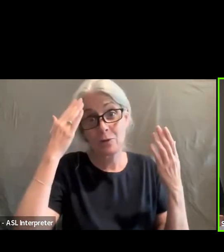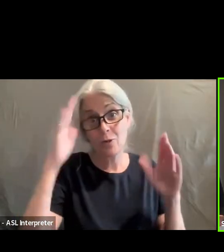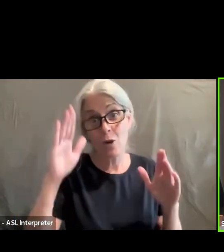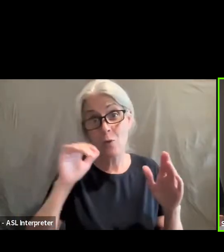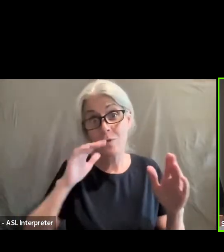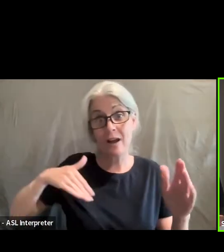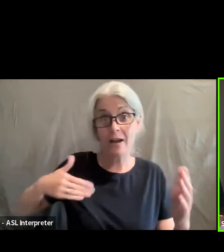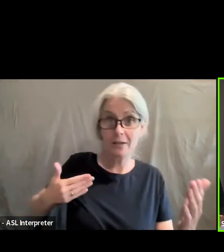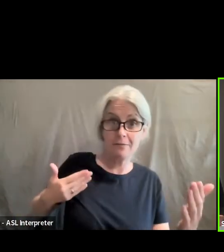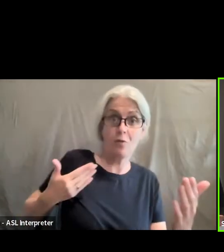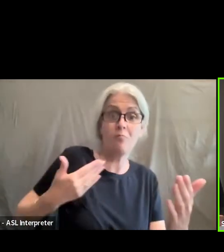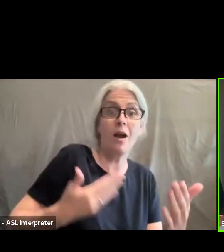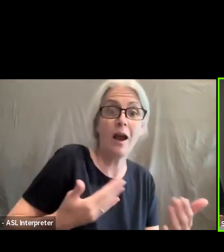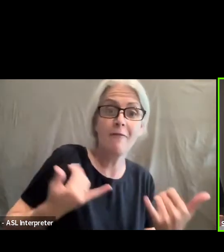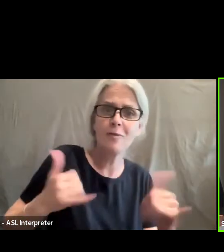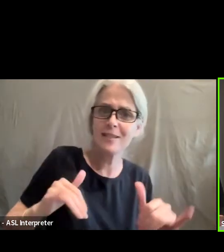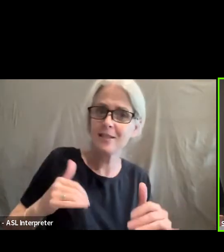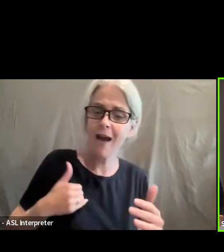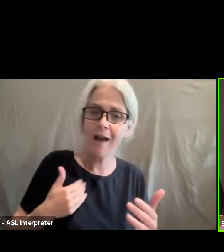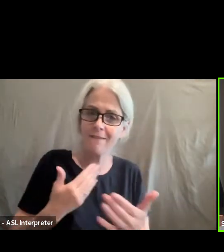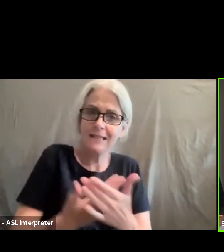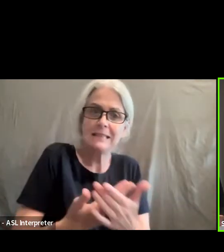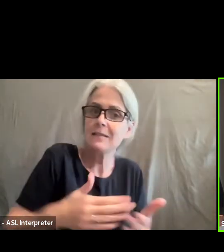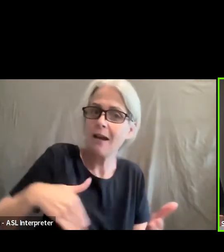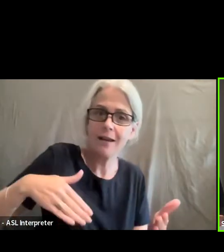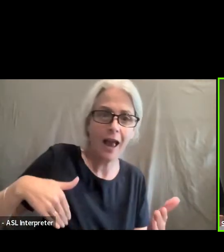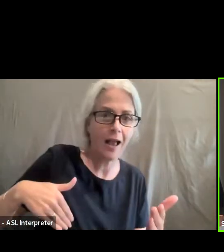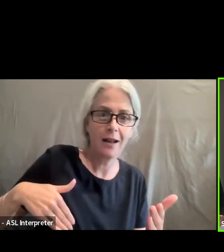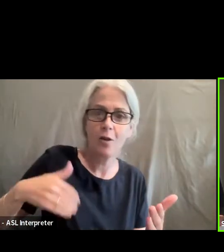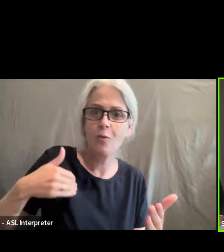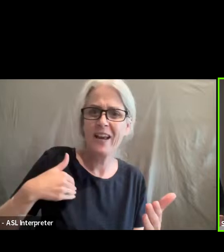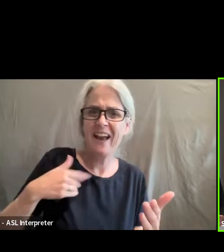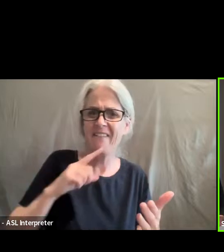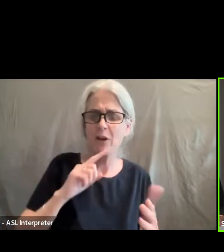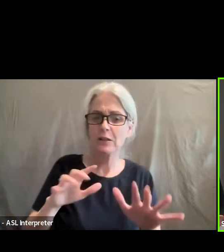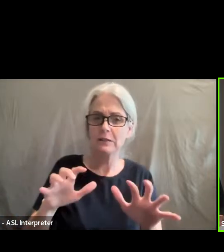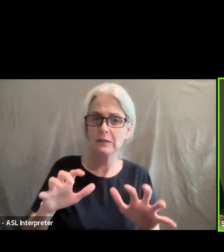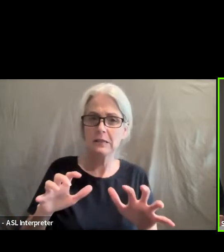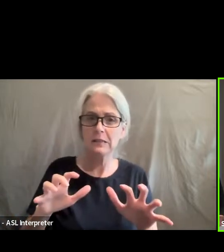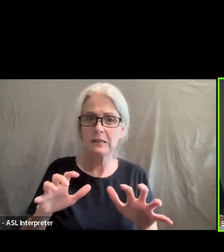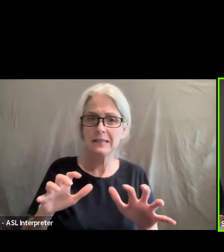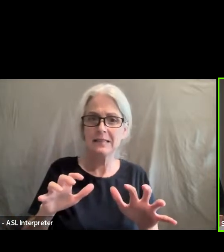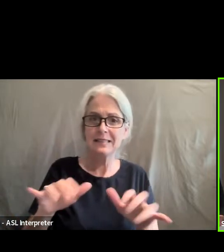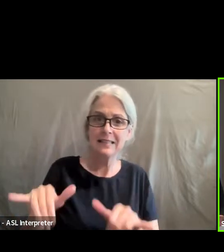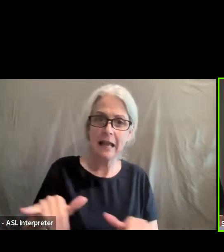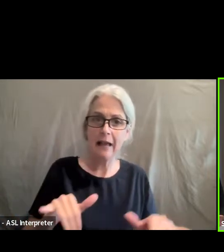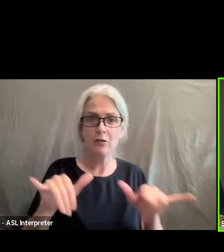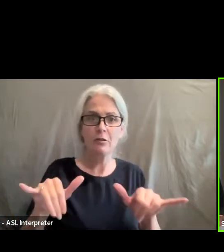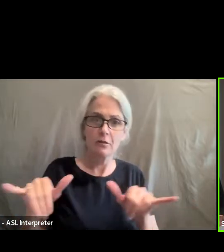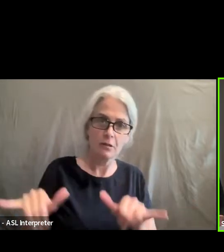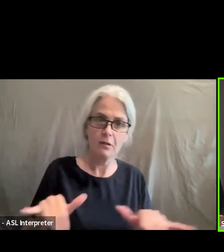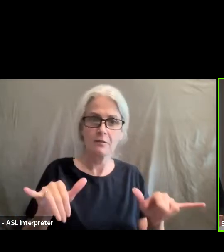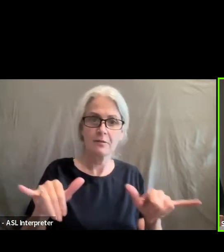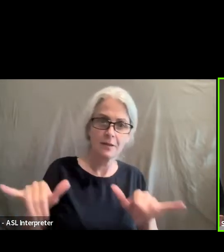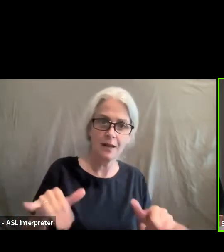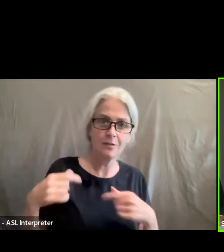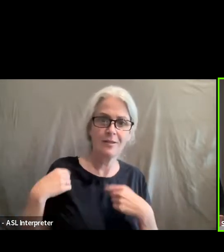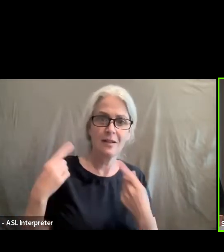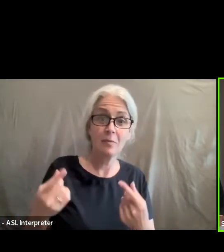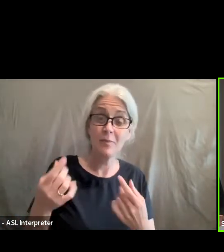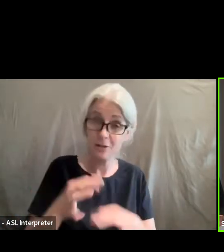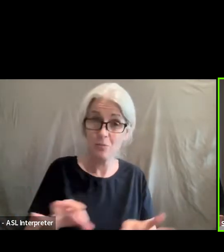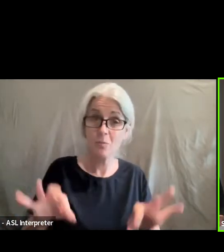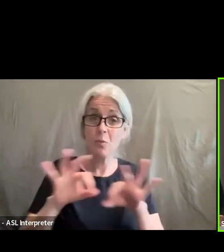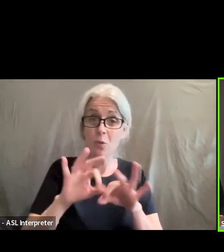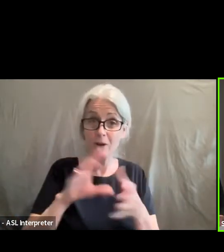there, because we do still have, kind of very static standards. But it is important for students